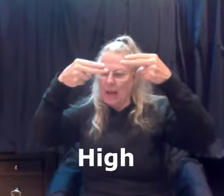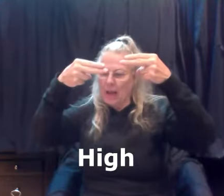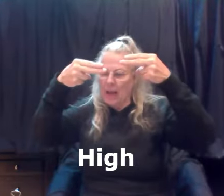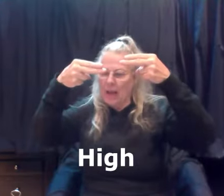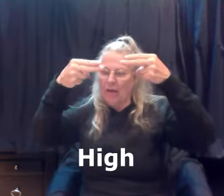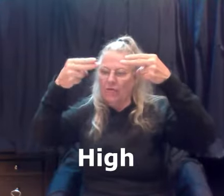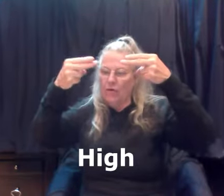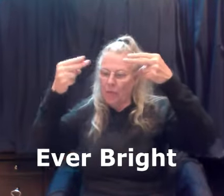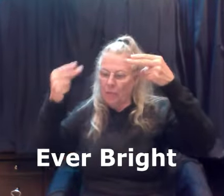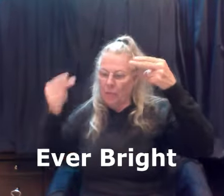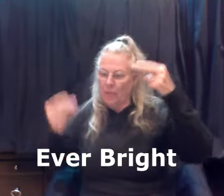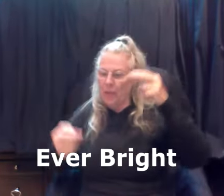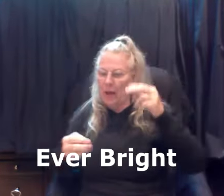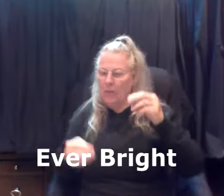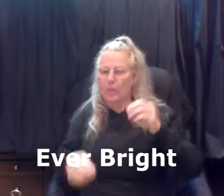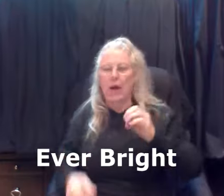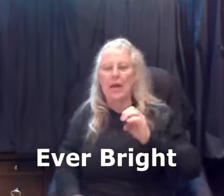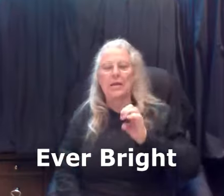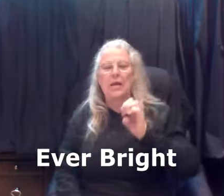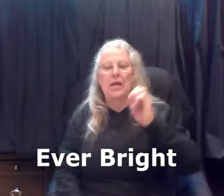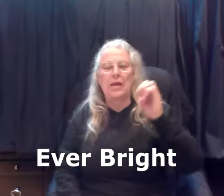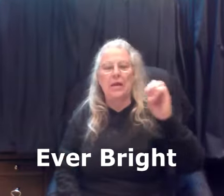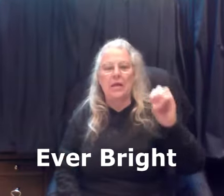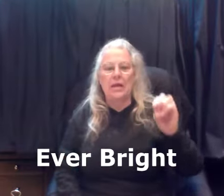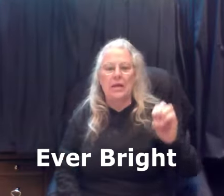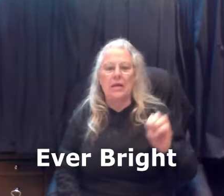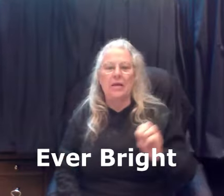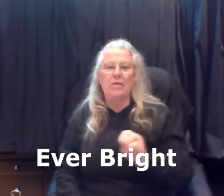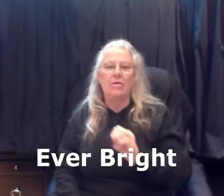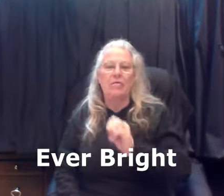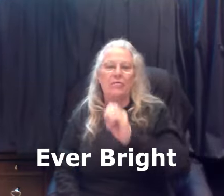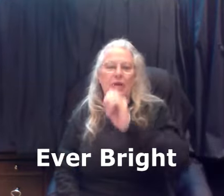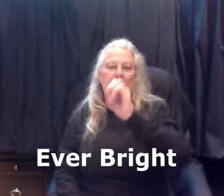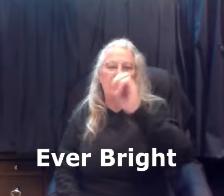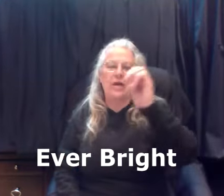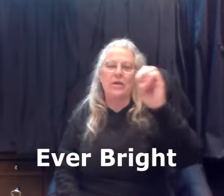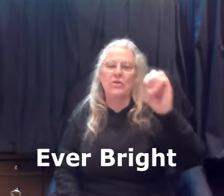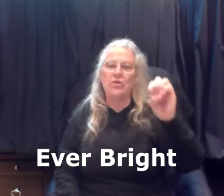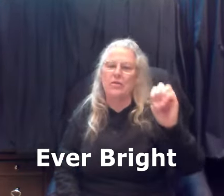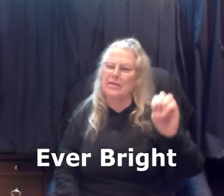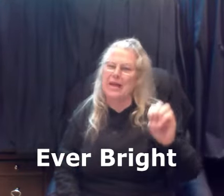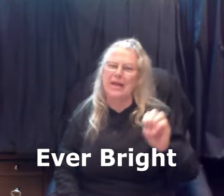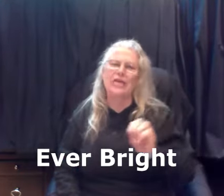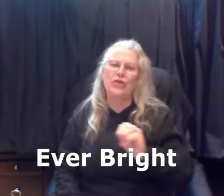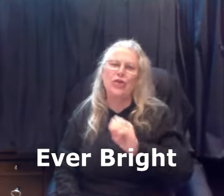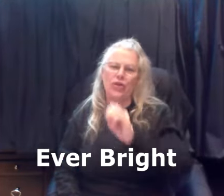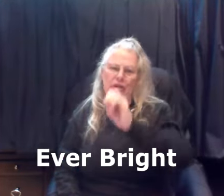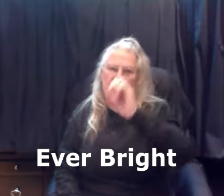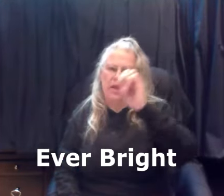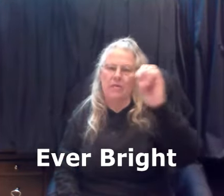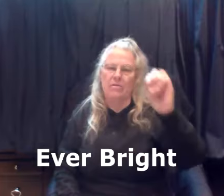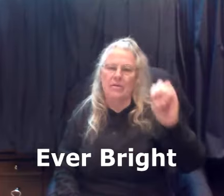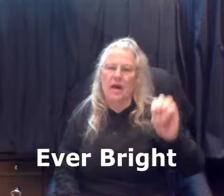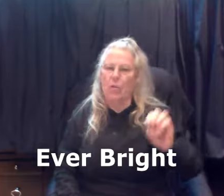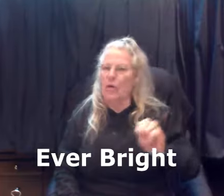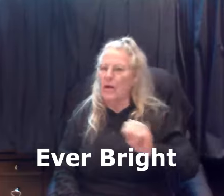Ever. Bright. E. Forever in a circle. like an eternity. Where it never